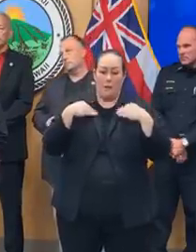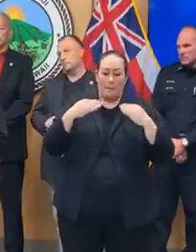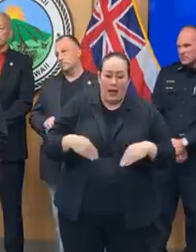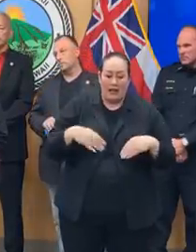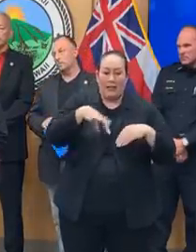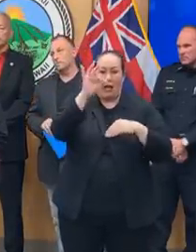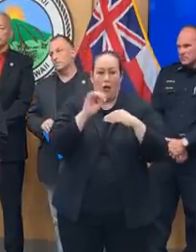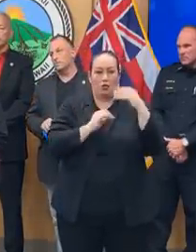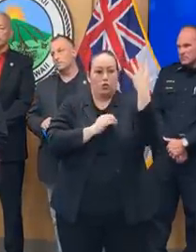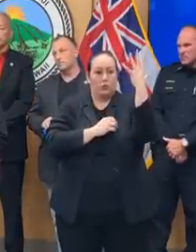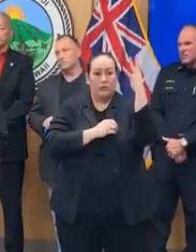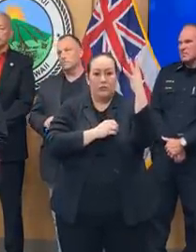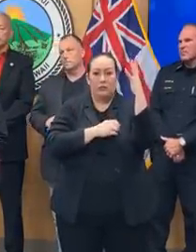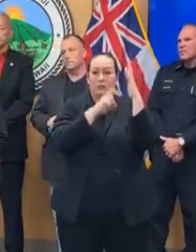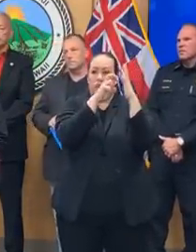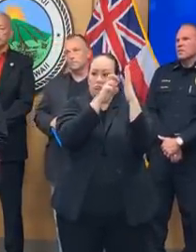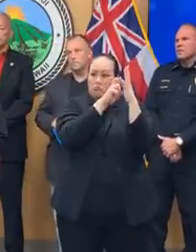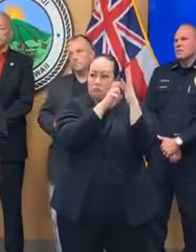super low